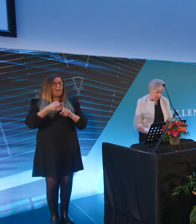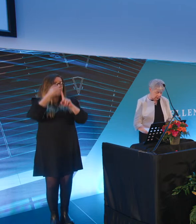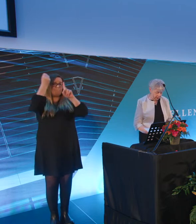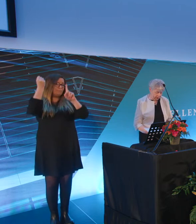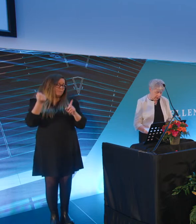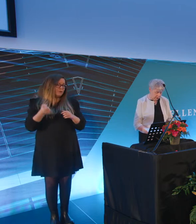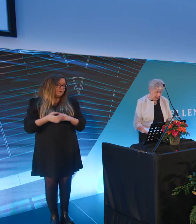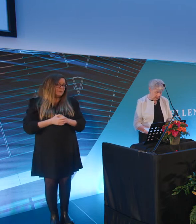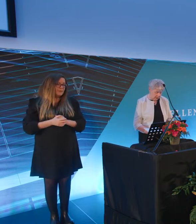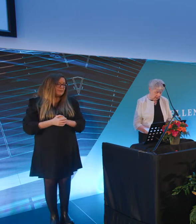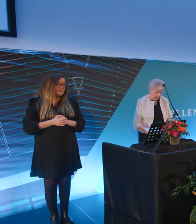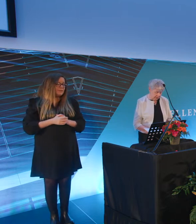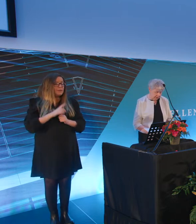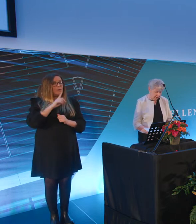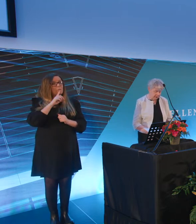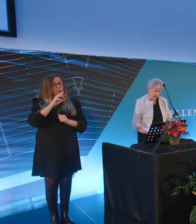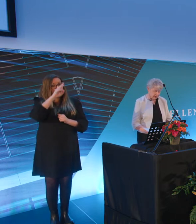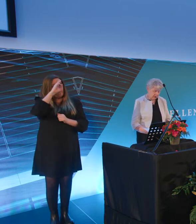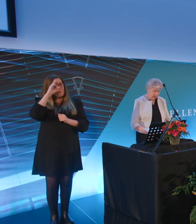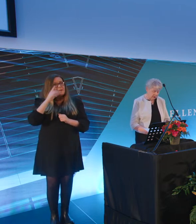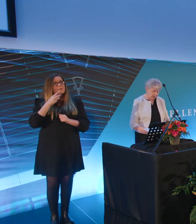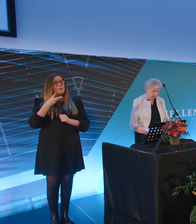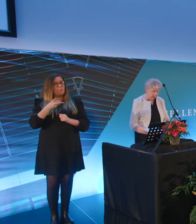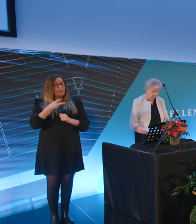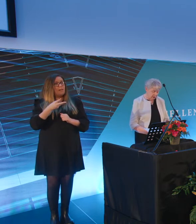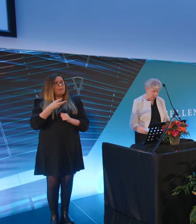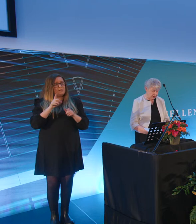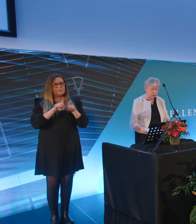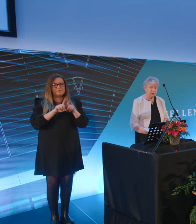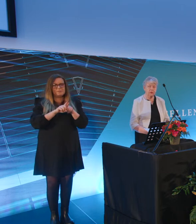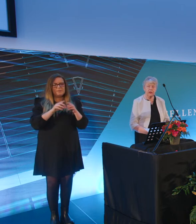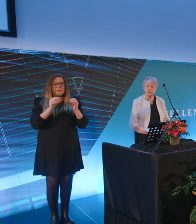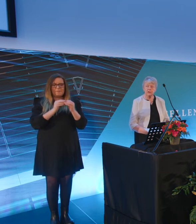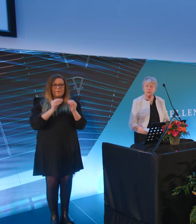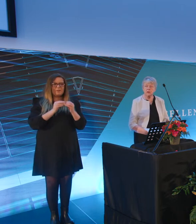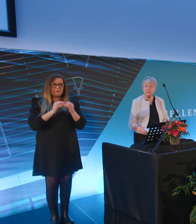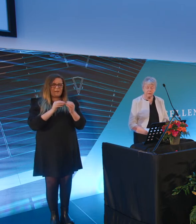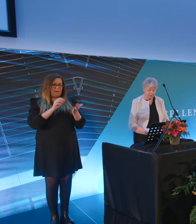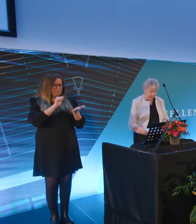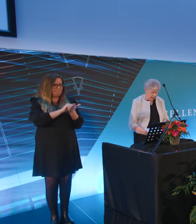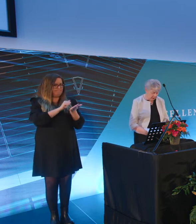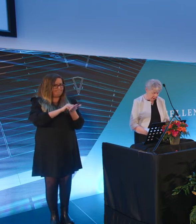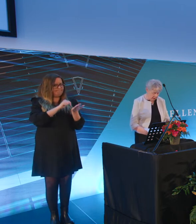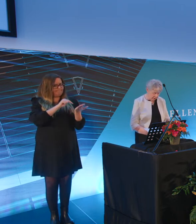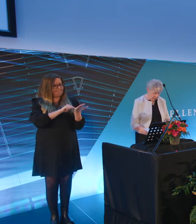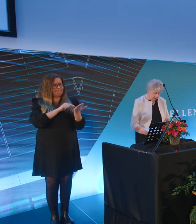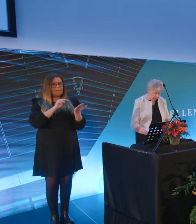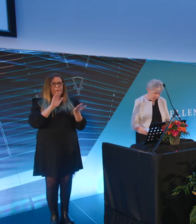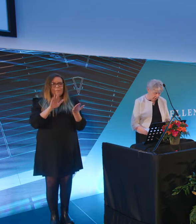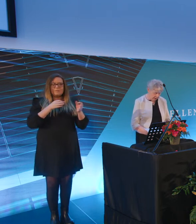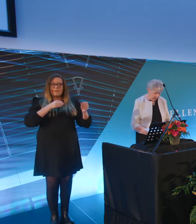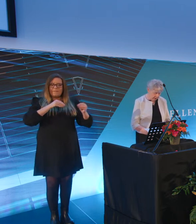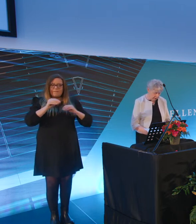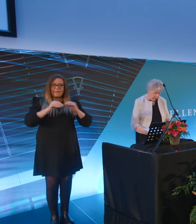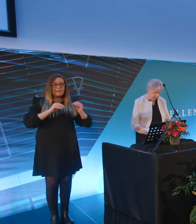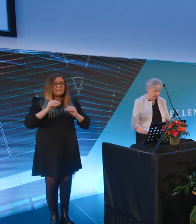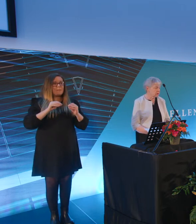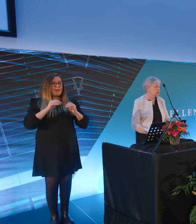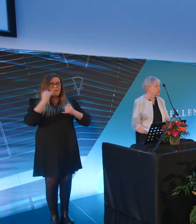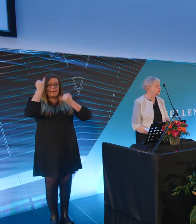will doubtlessly remark that this strategy also must be flexible and innovative